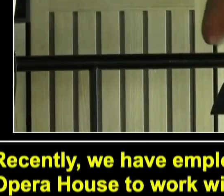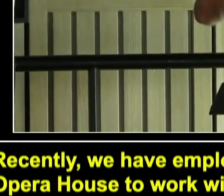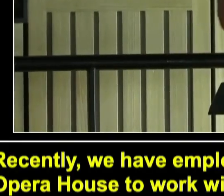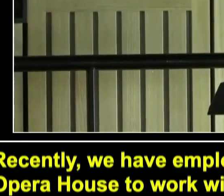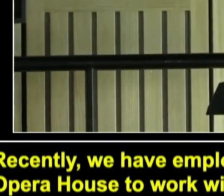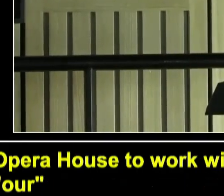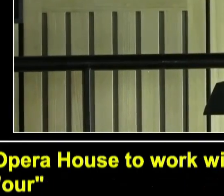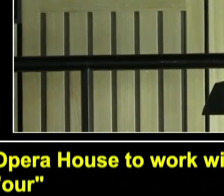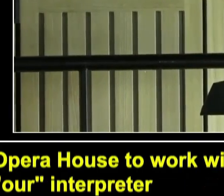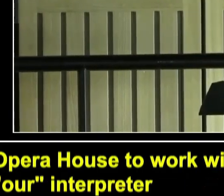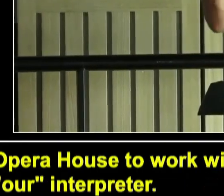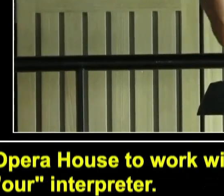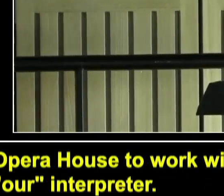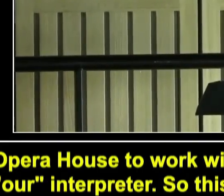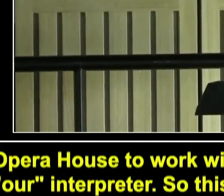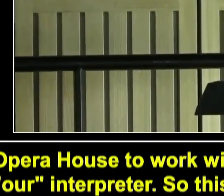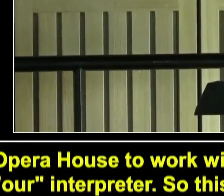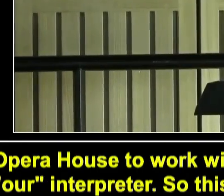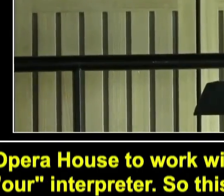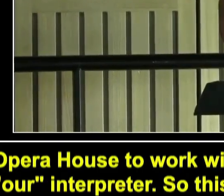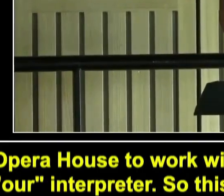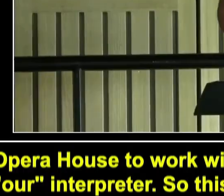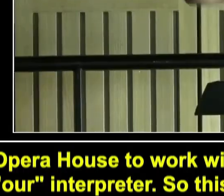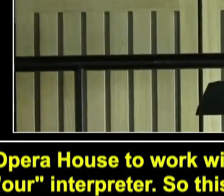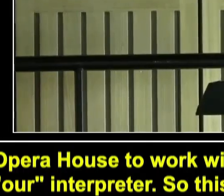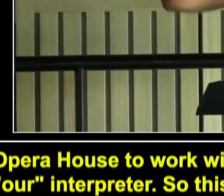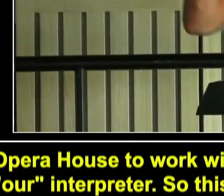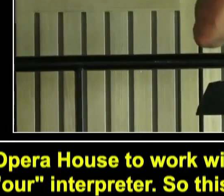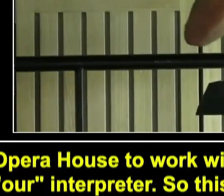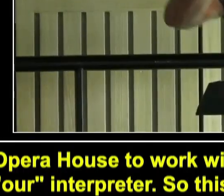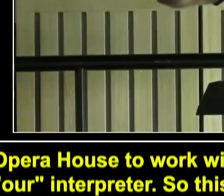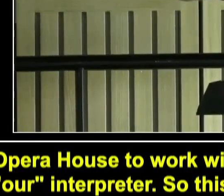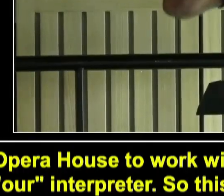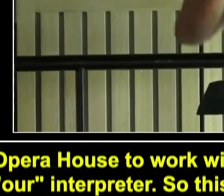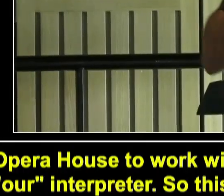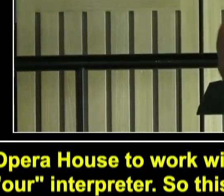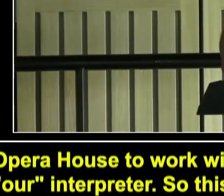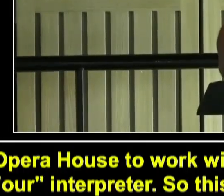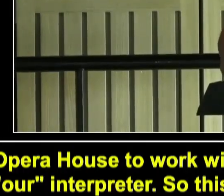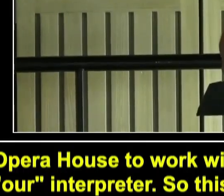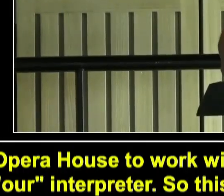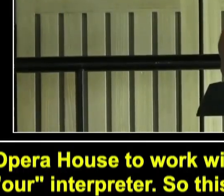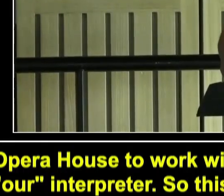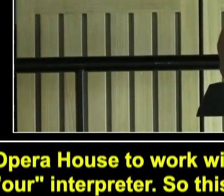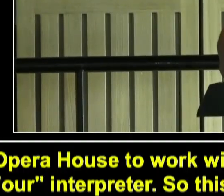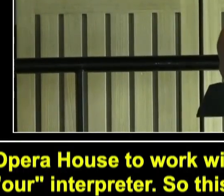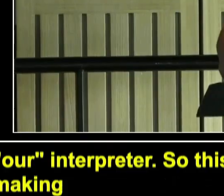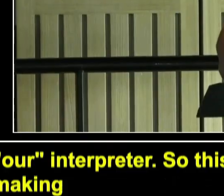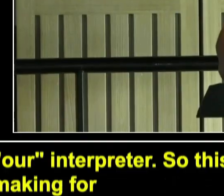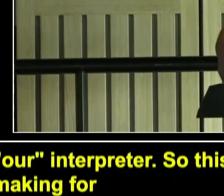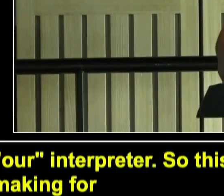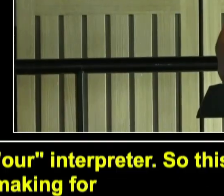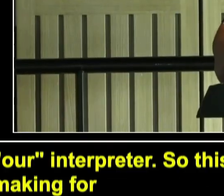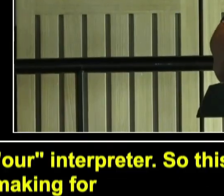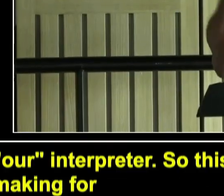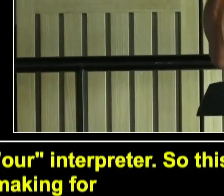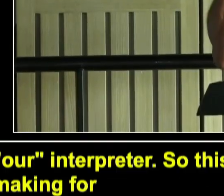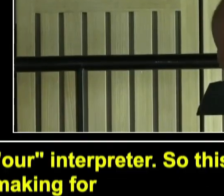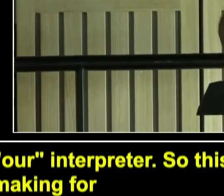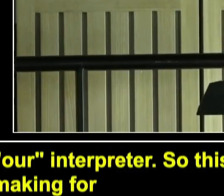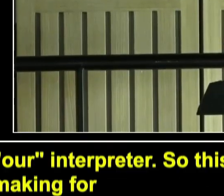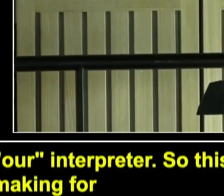So this is a commitment that any organisation should be making for any workplace.